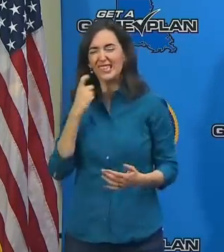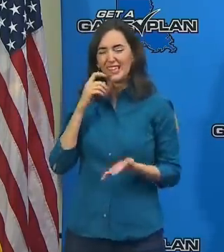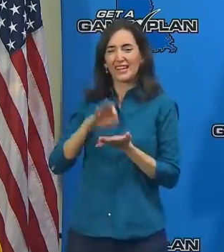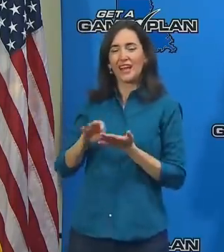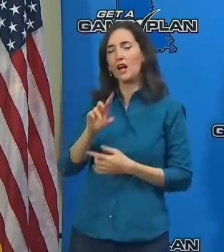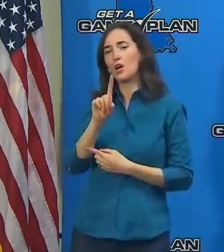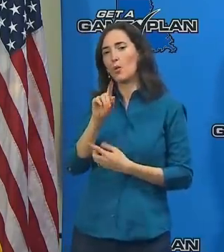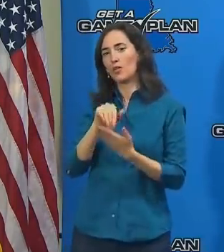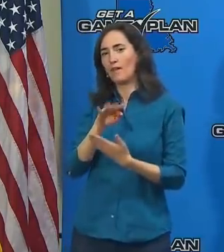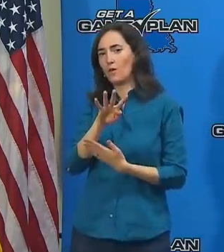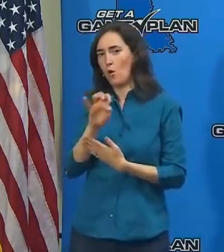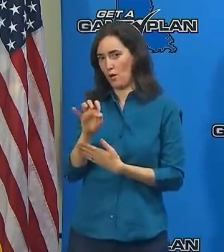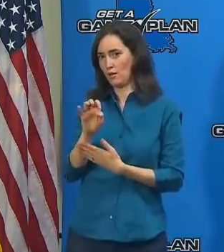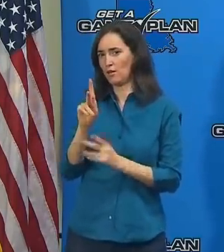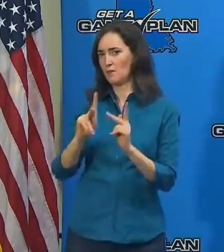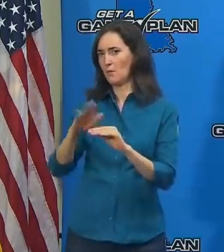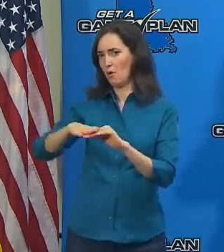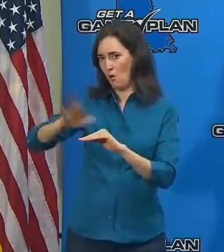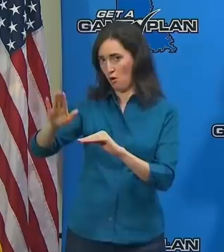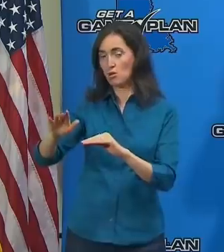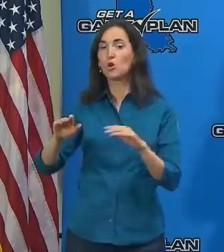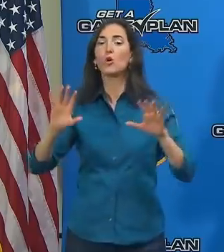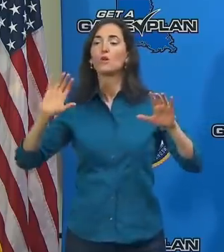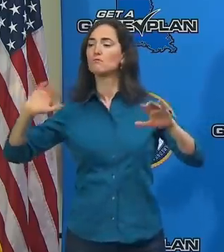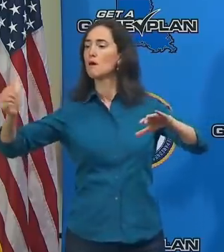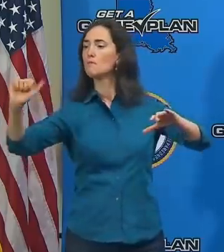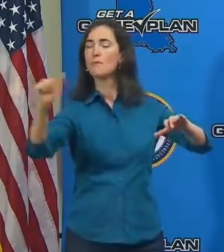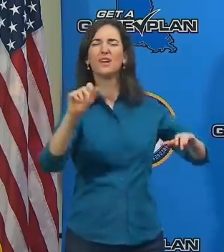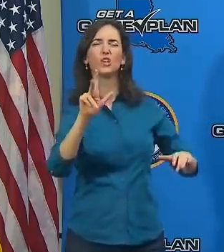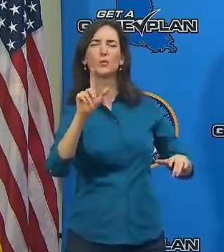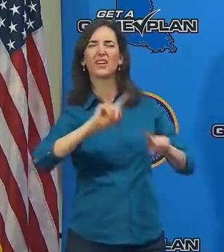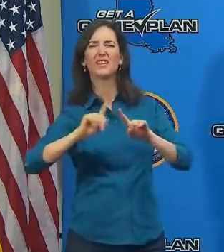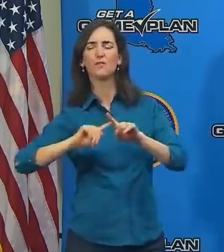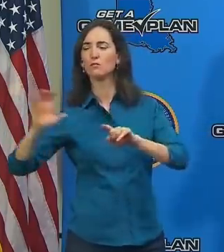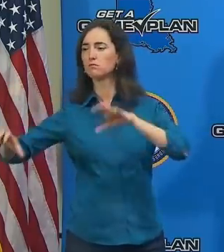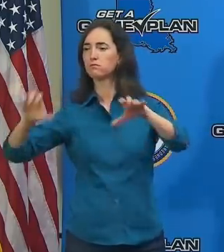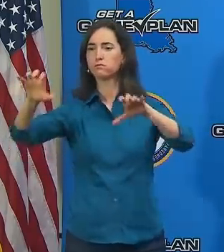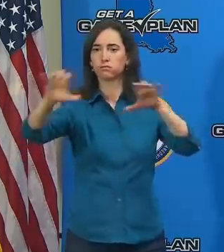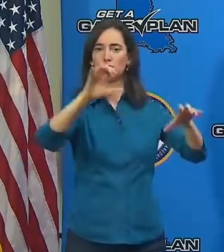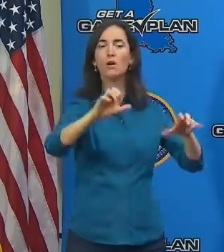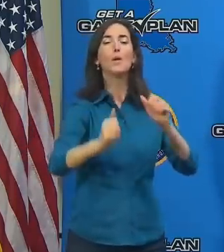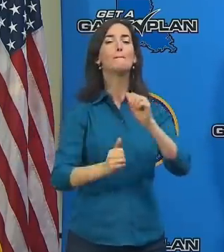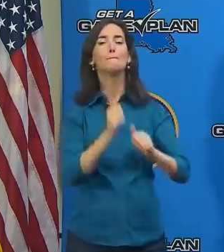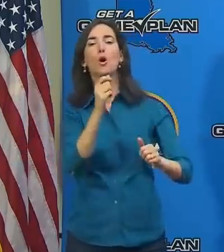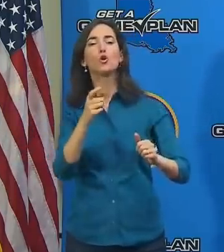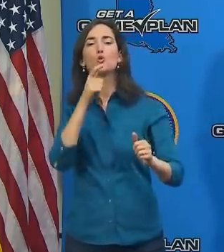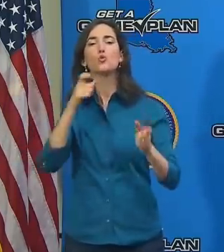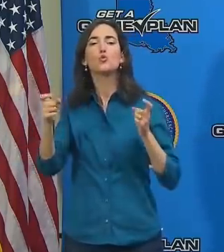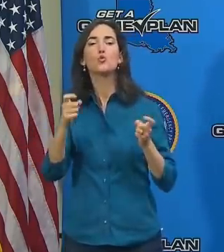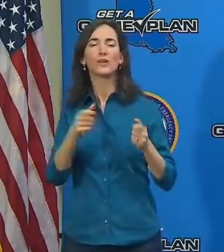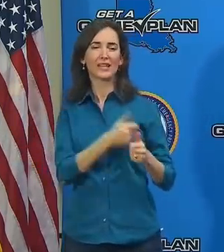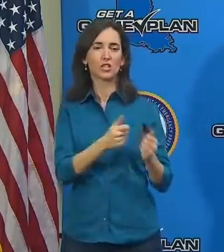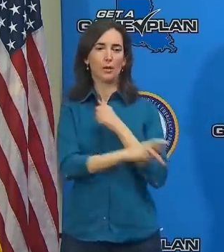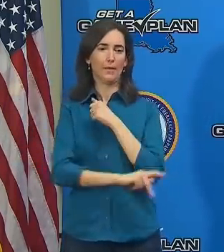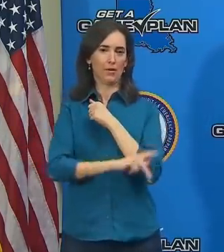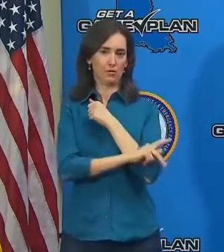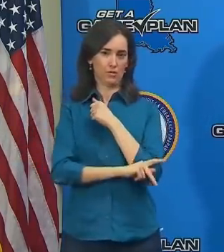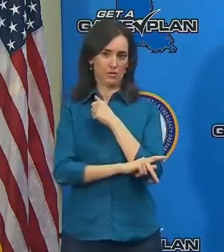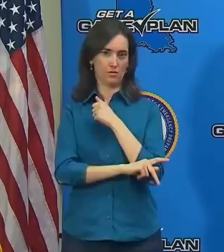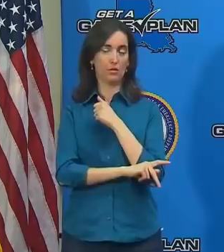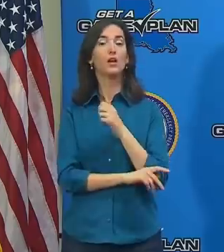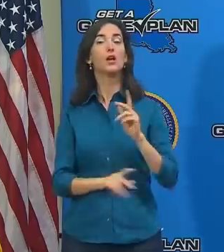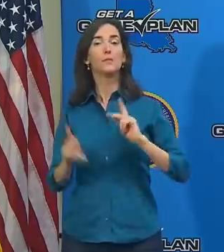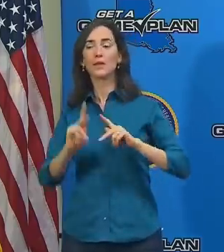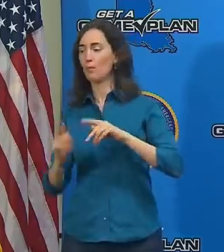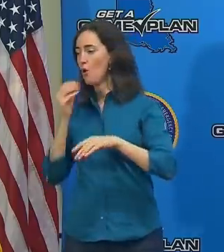23 different shelters. The vast majority of those are being operated by parishes. Obviously, we expect this number